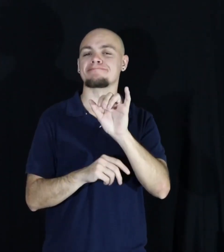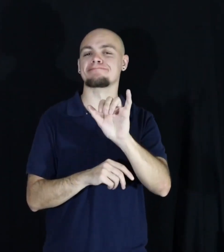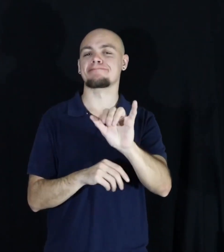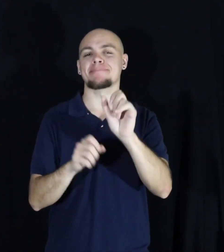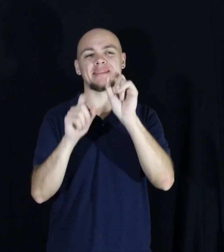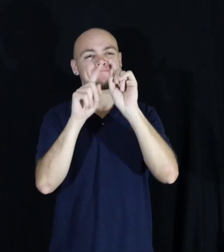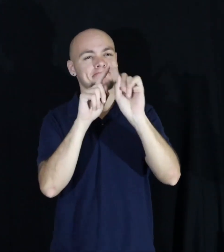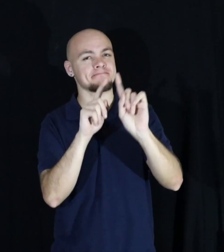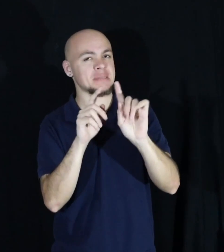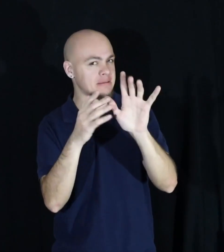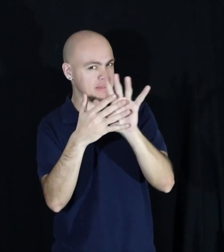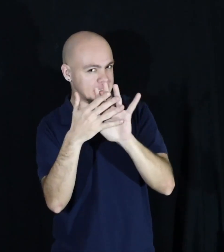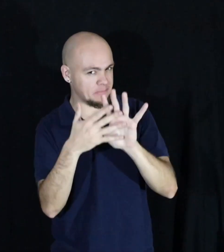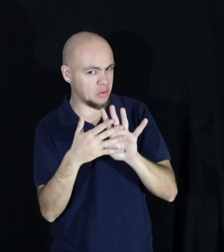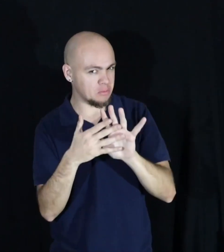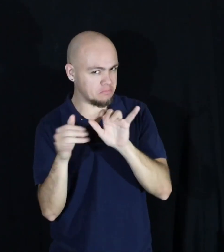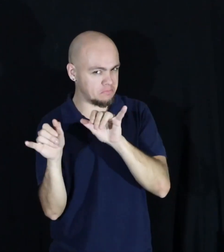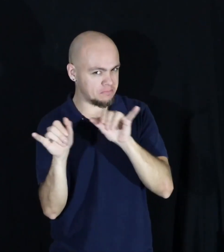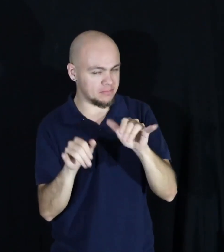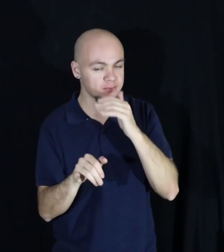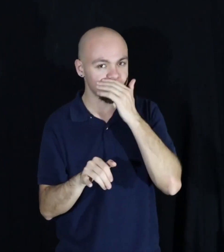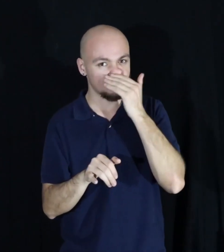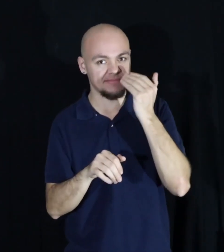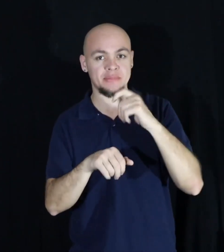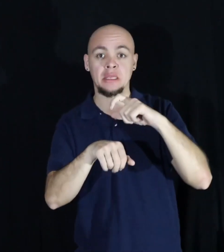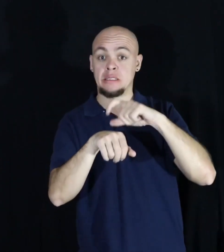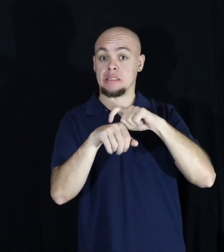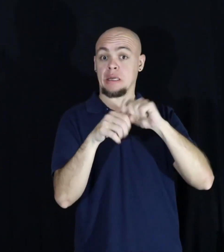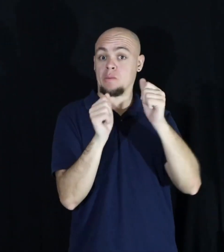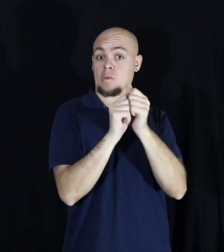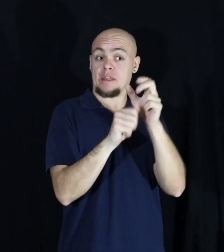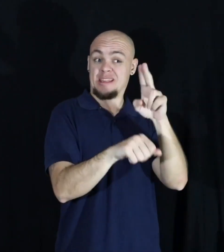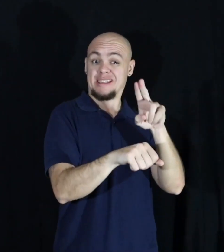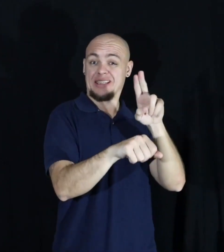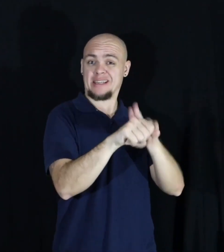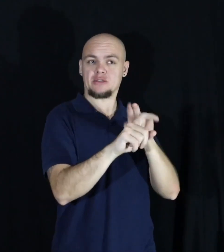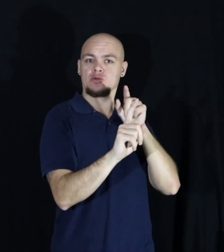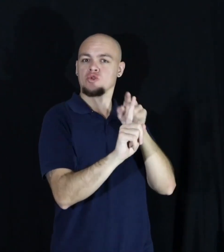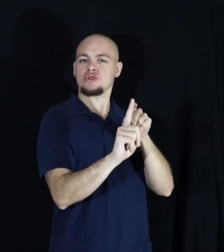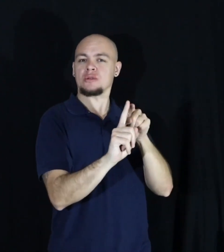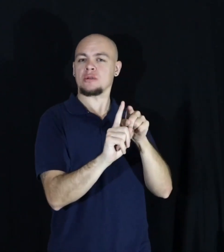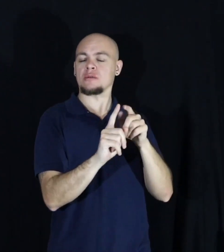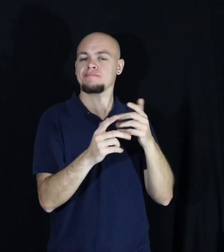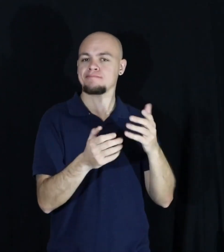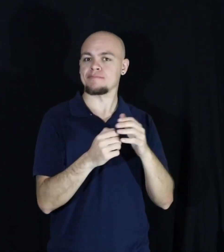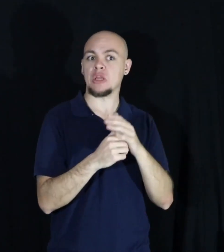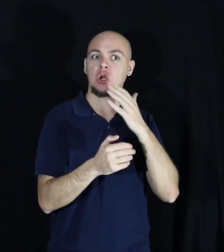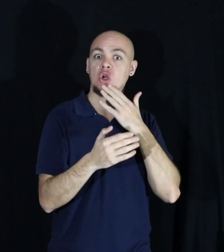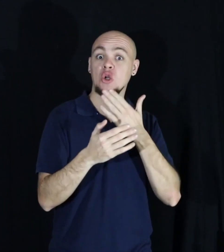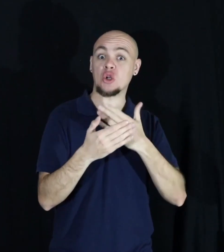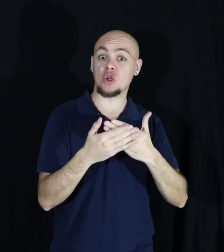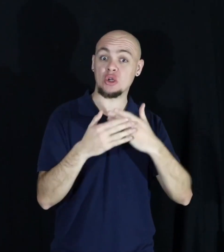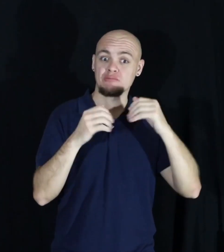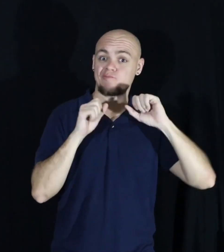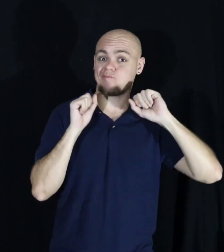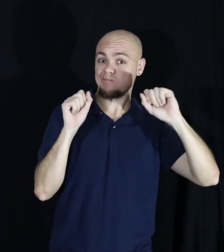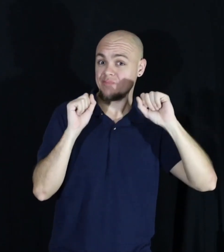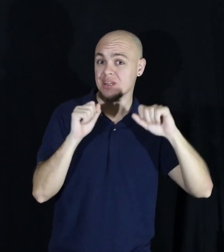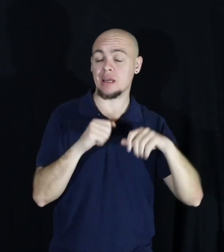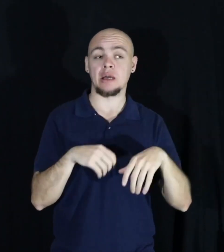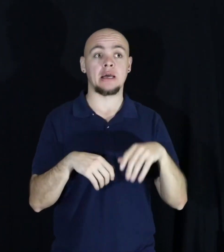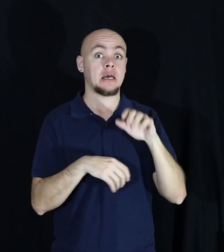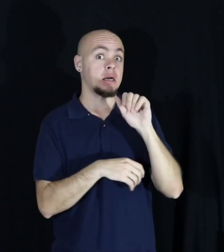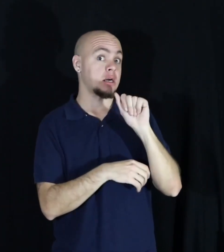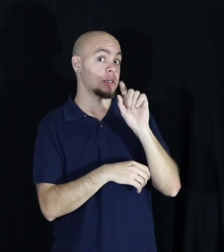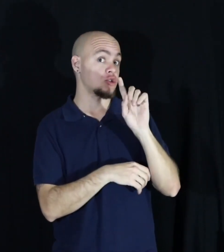many others, that have shown me that our time in nature can be so much more than a good sweat, an adrenaline rush,